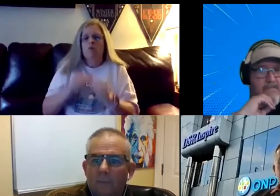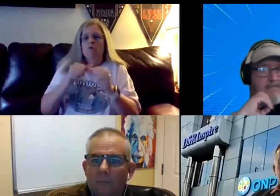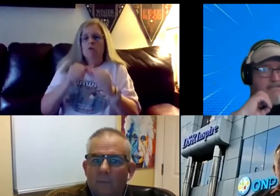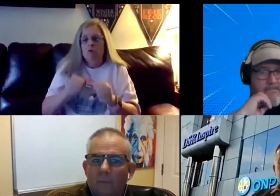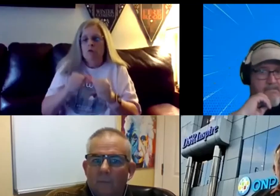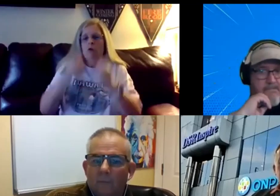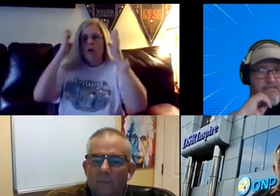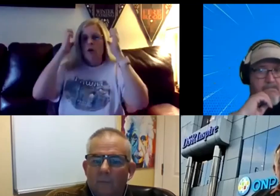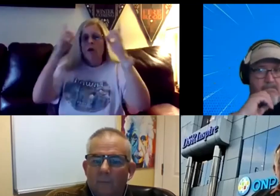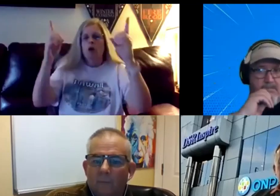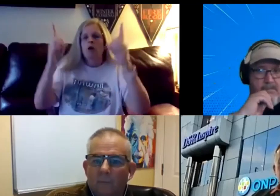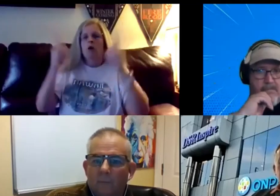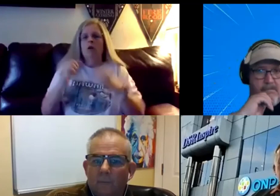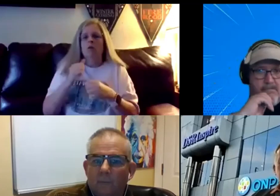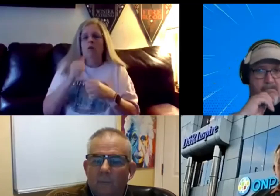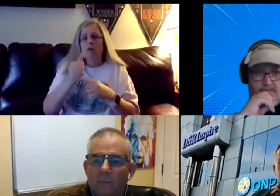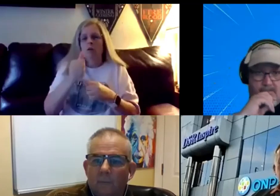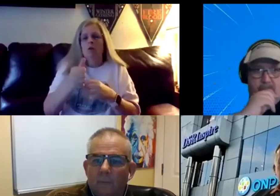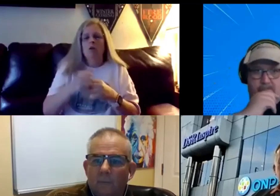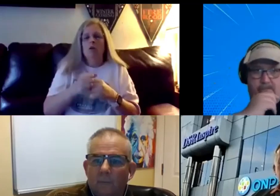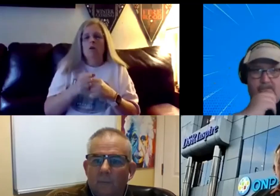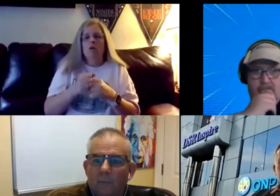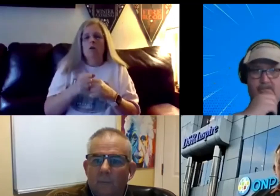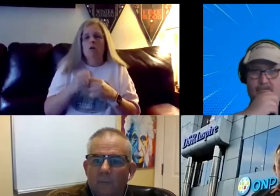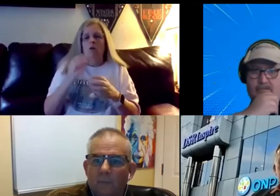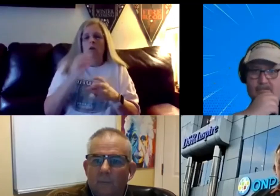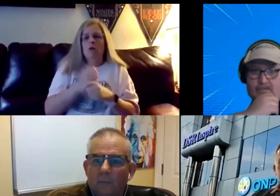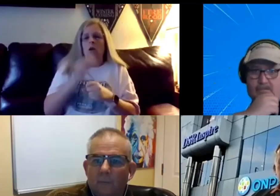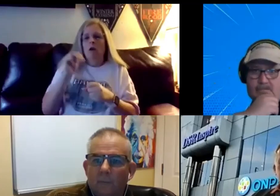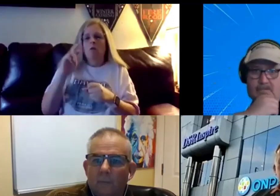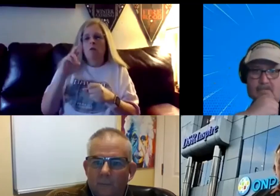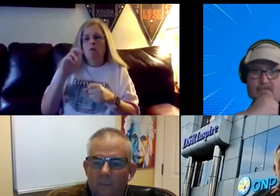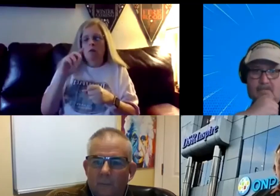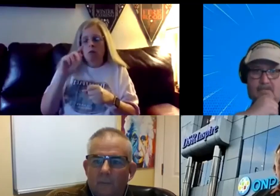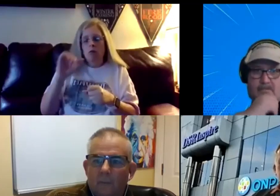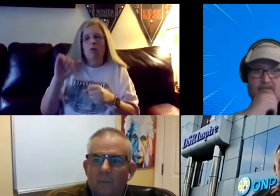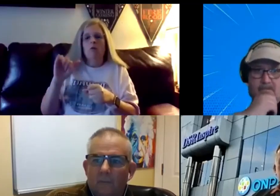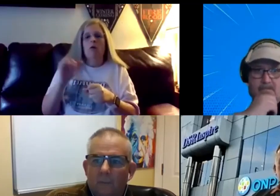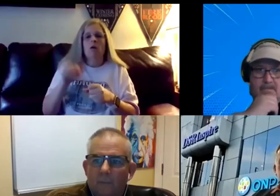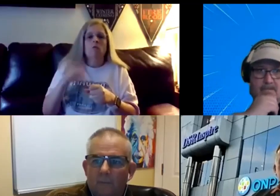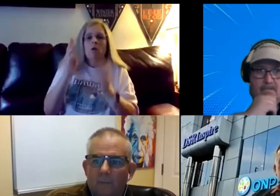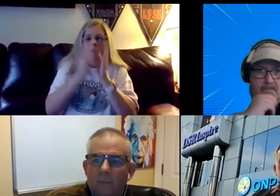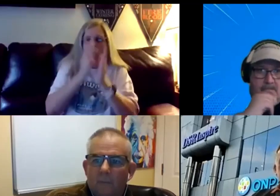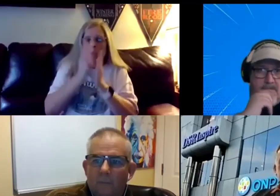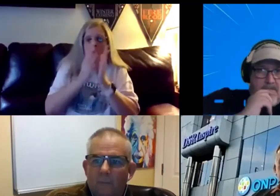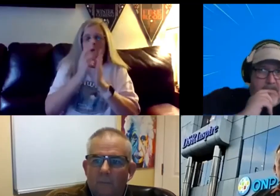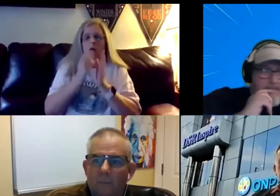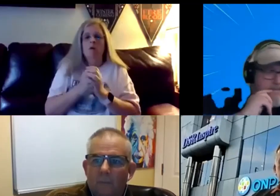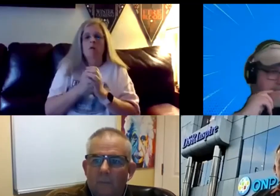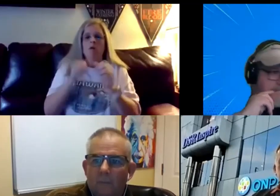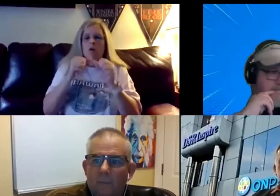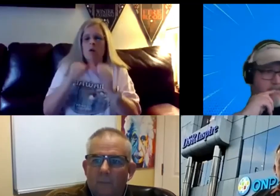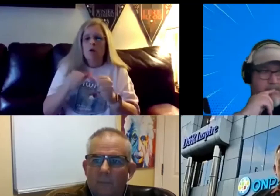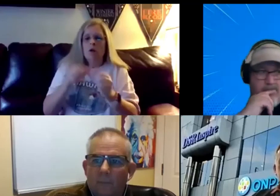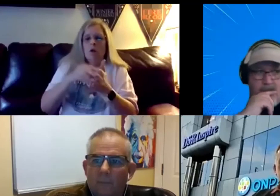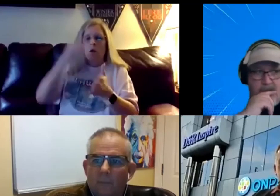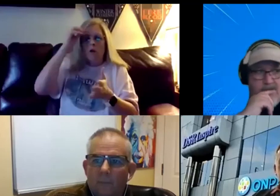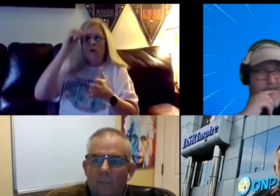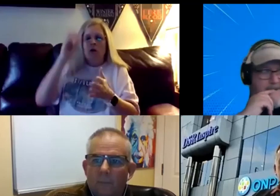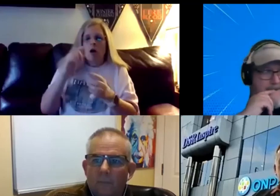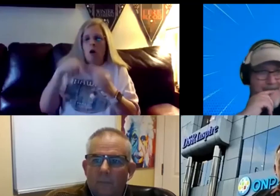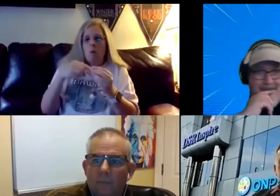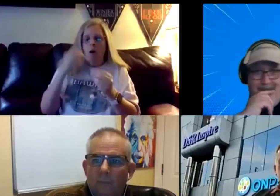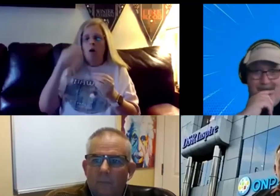educate yourself. You can get on Marty's lives, you can get on our webinars, and continue to learn about Onpassive.